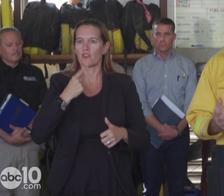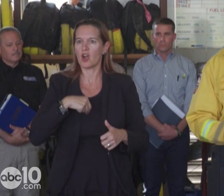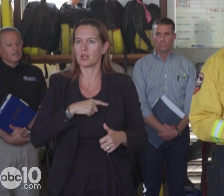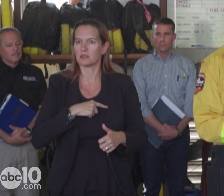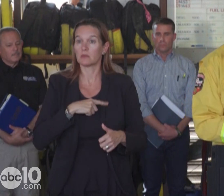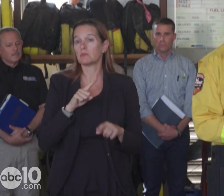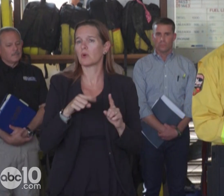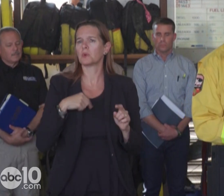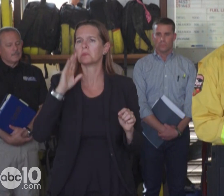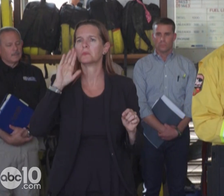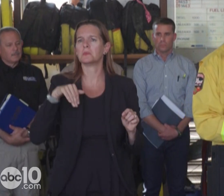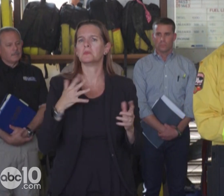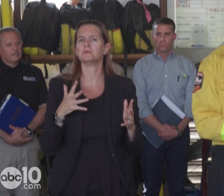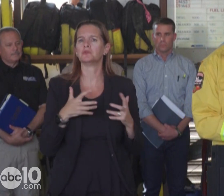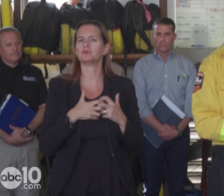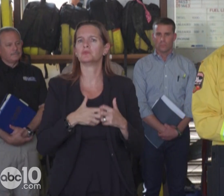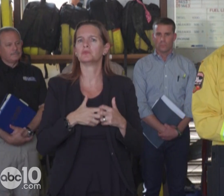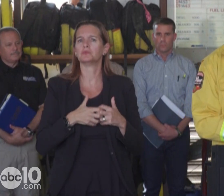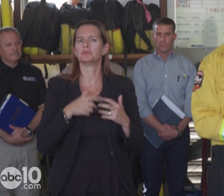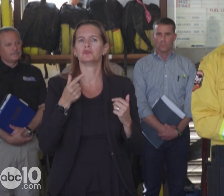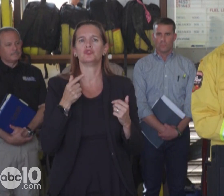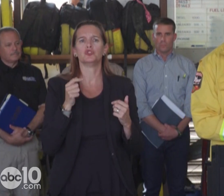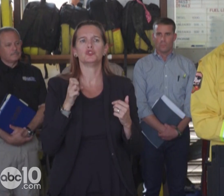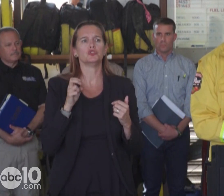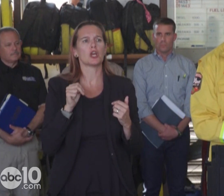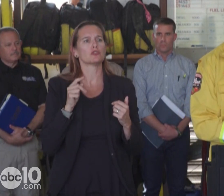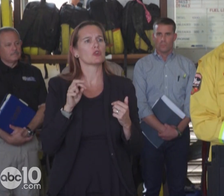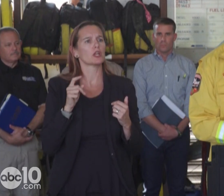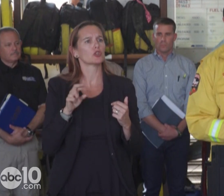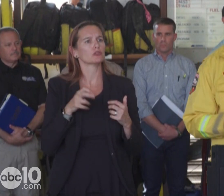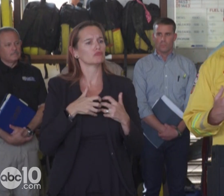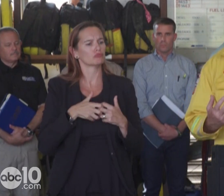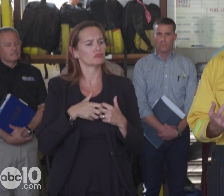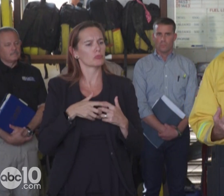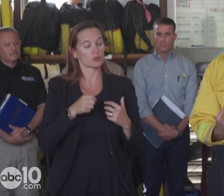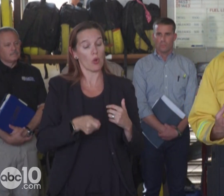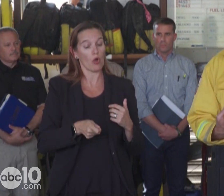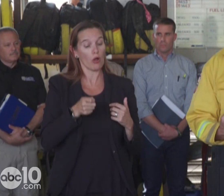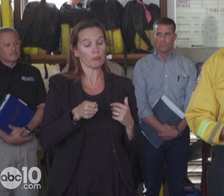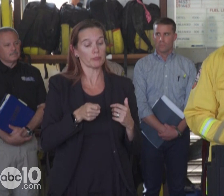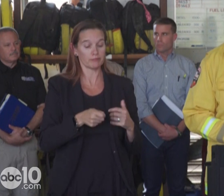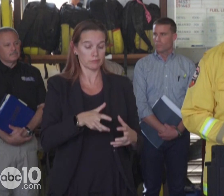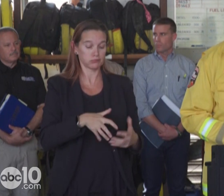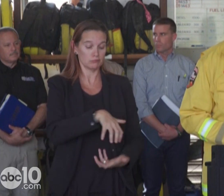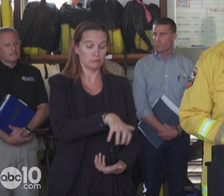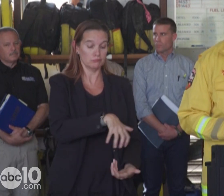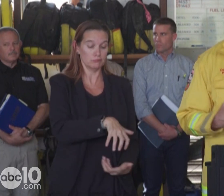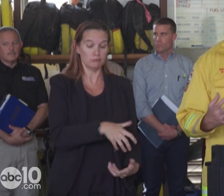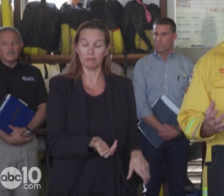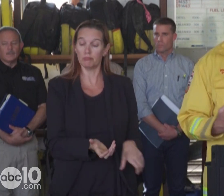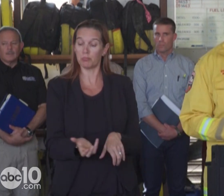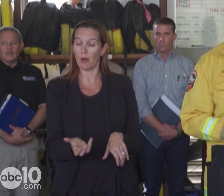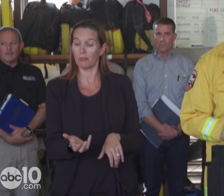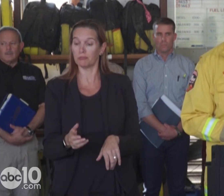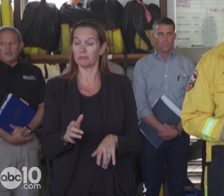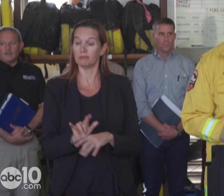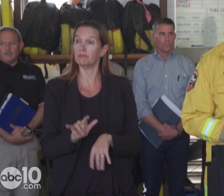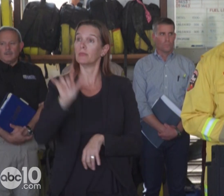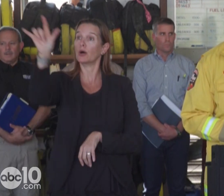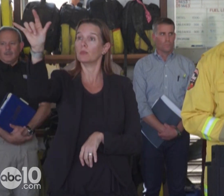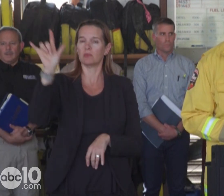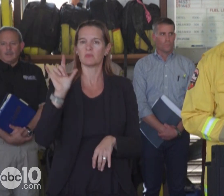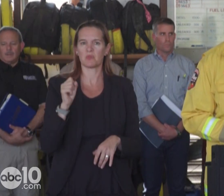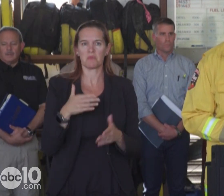put generators in place. We're ready to go. So we flip the generator on. We mix the retardant. We pump the retardant. Doesn't matter if the